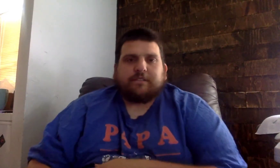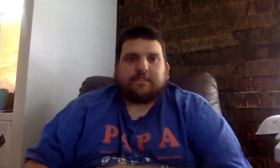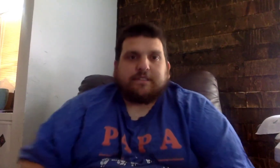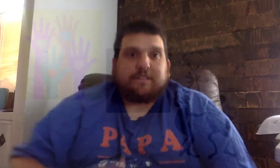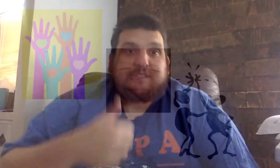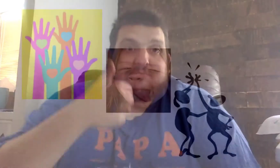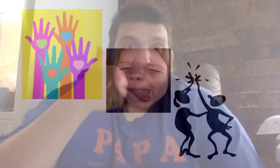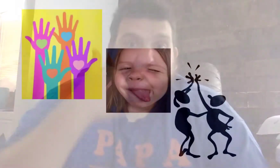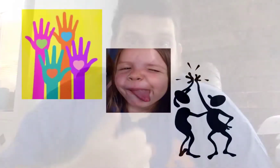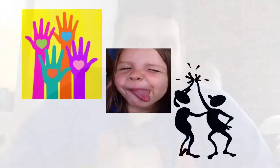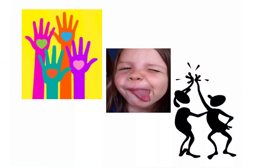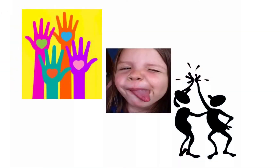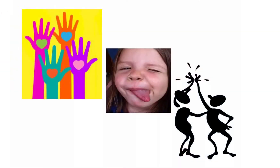leave.